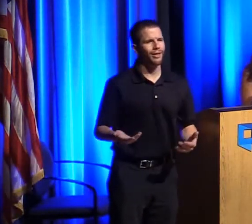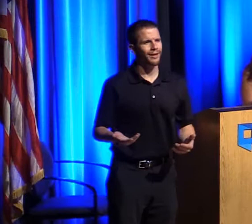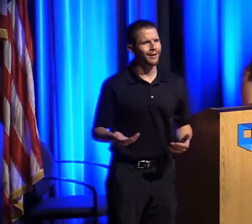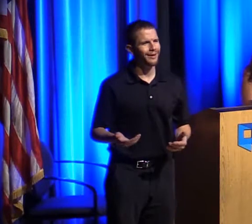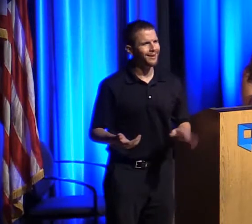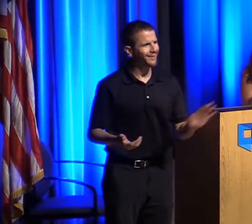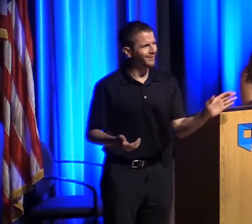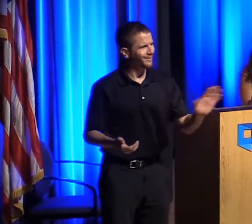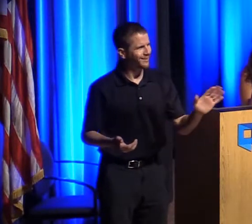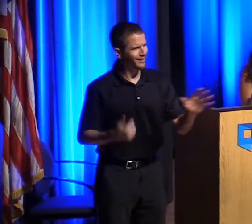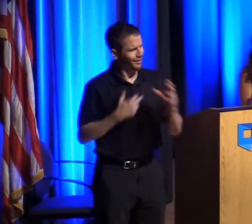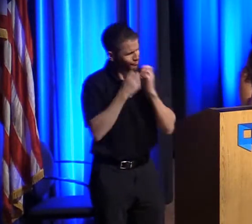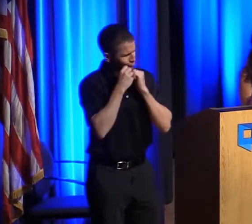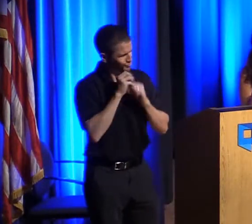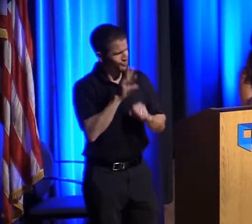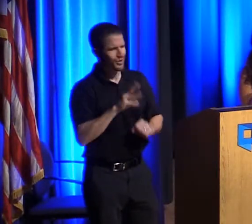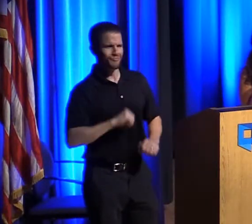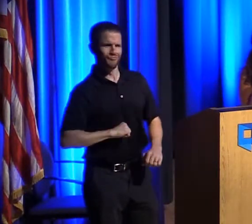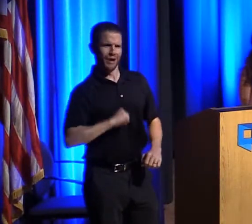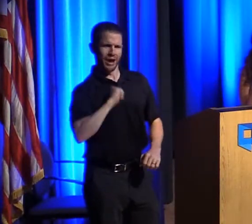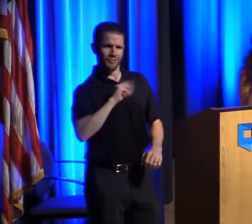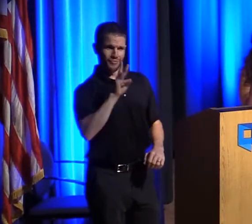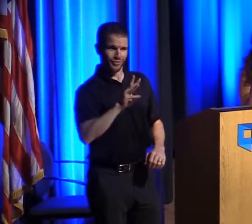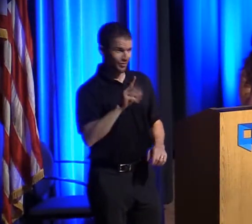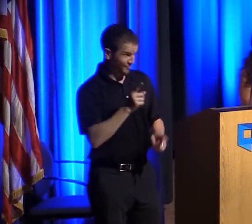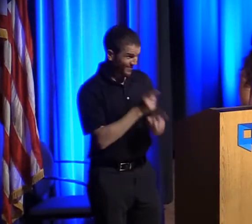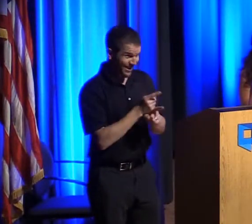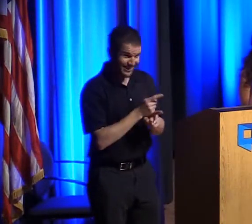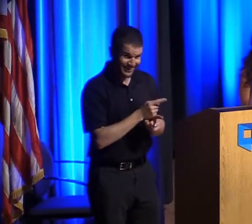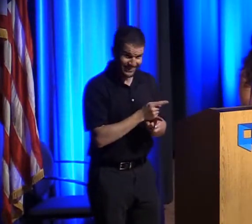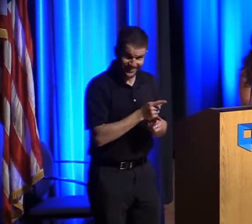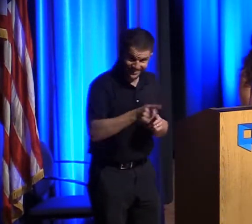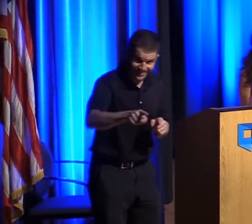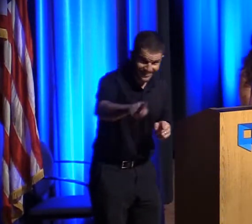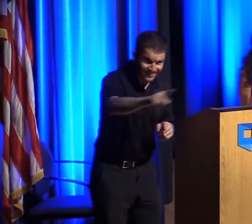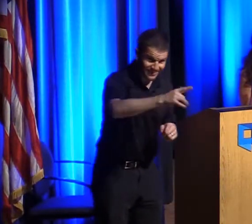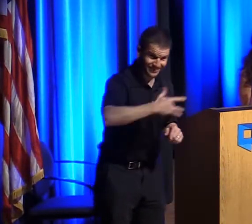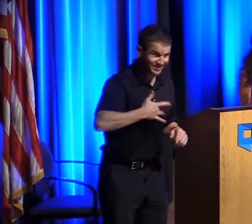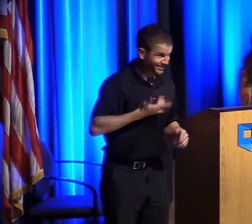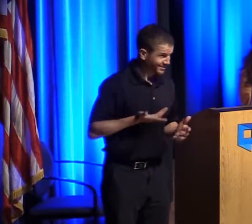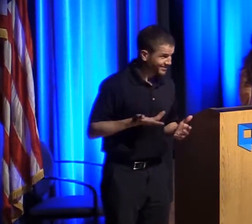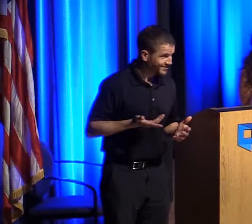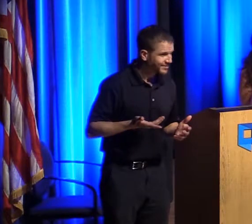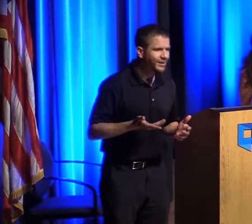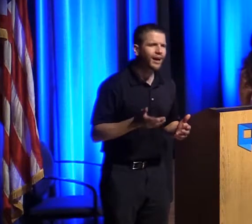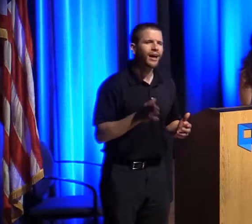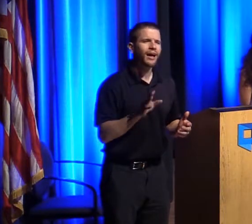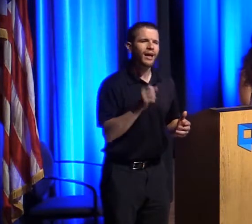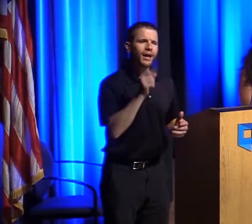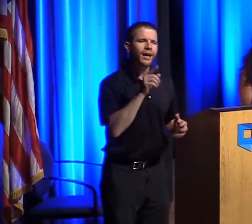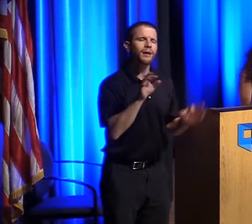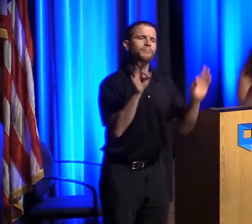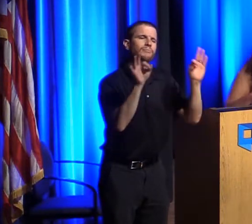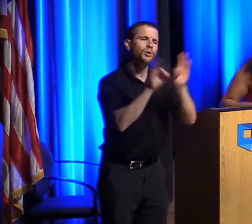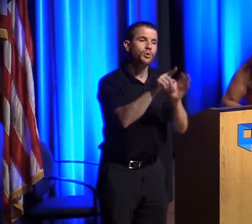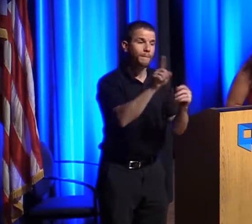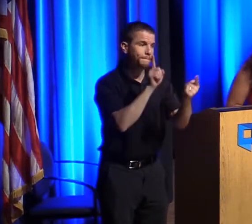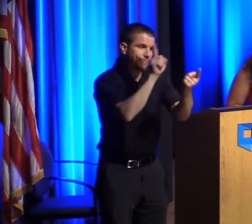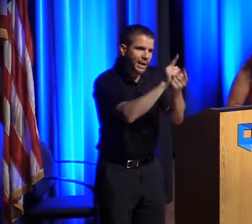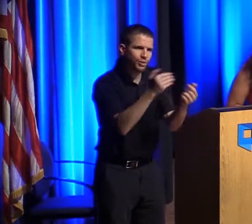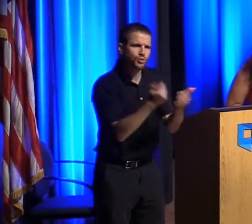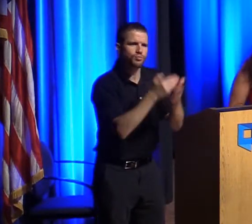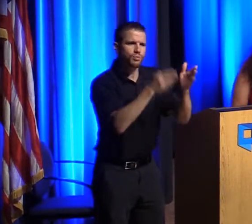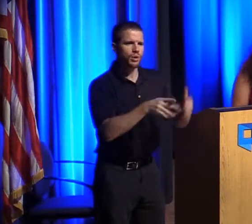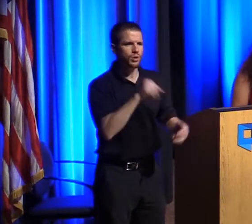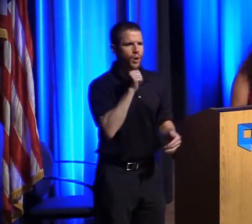your beautiful community to be sort of looked at in that way, be humble in how you get to know